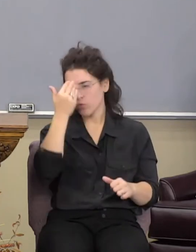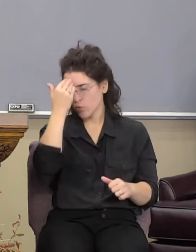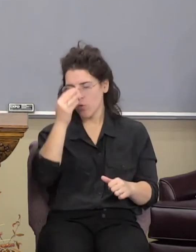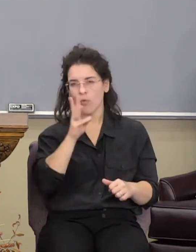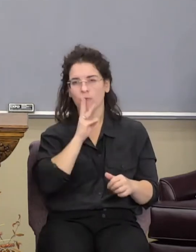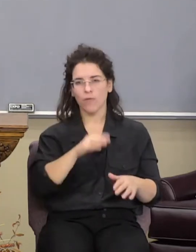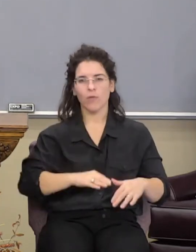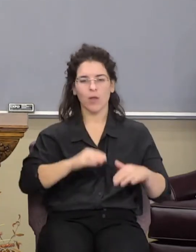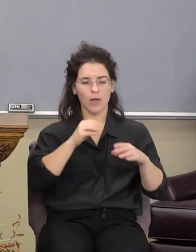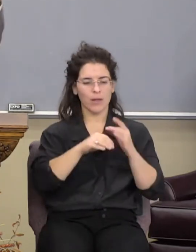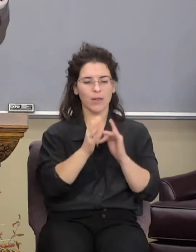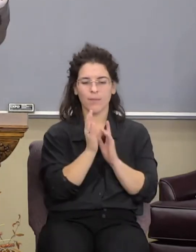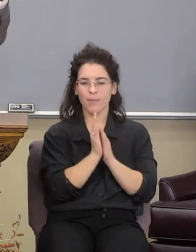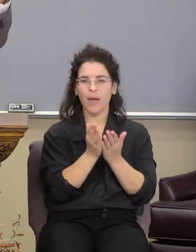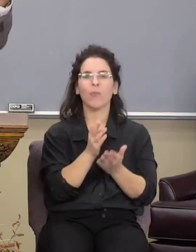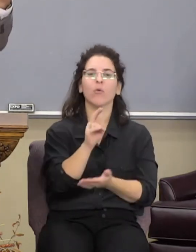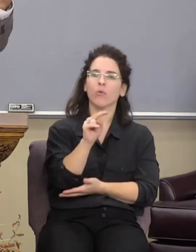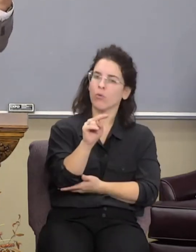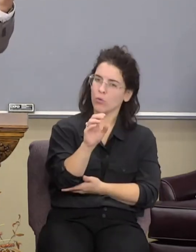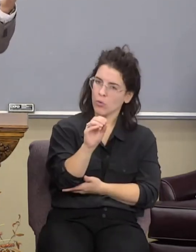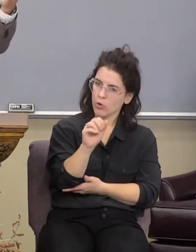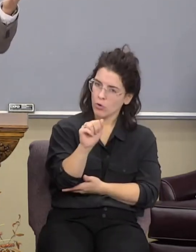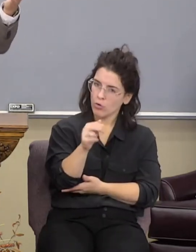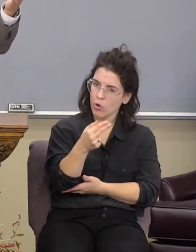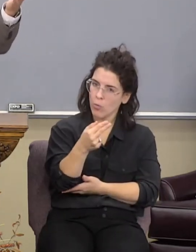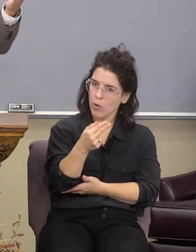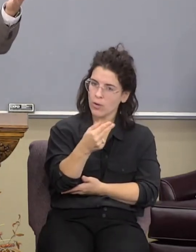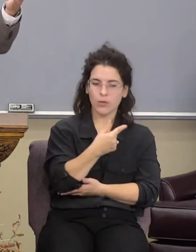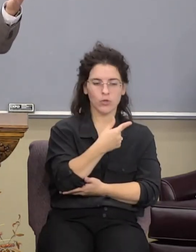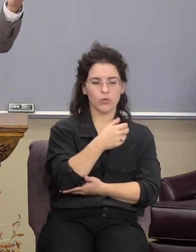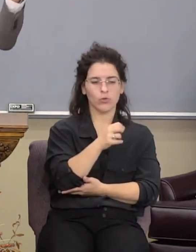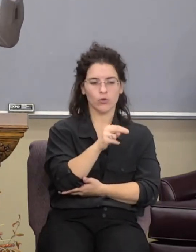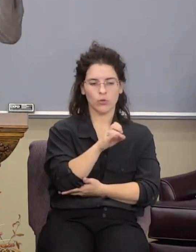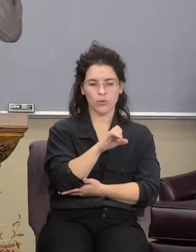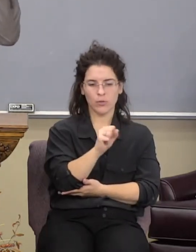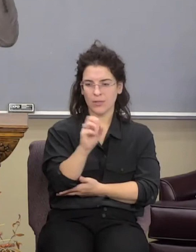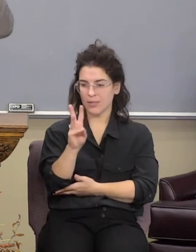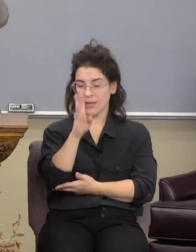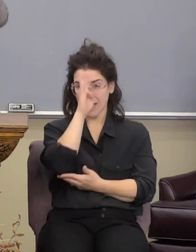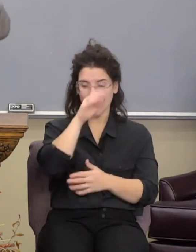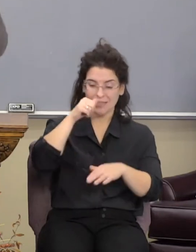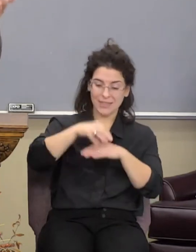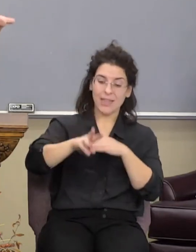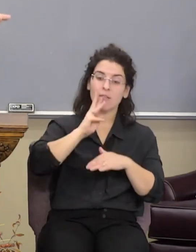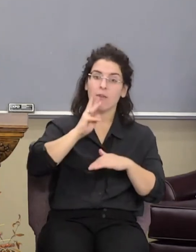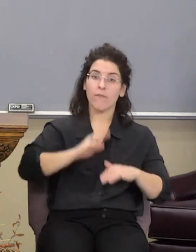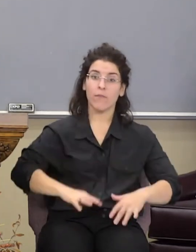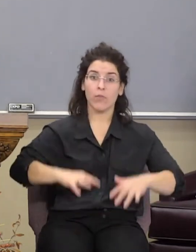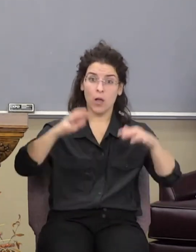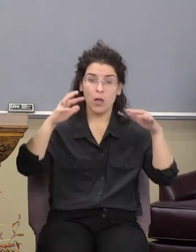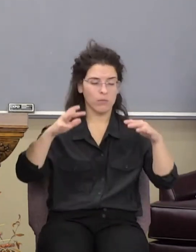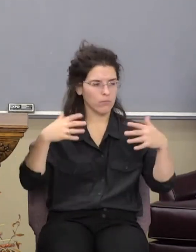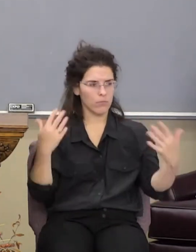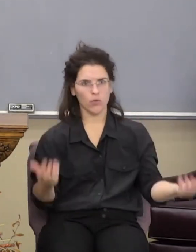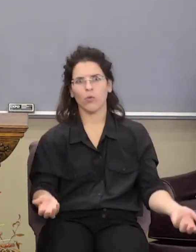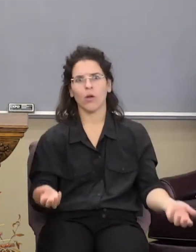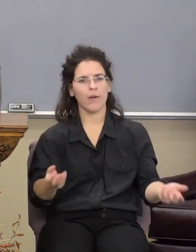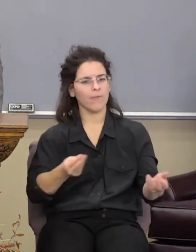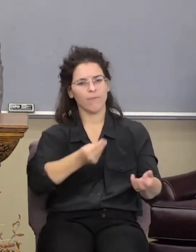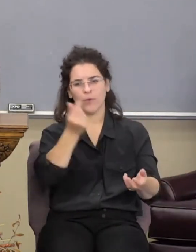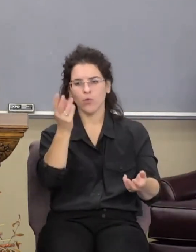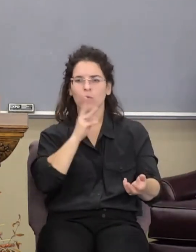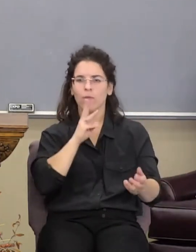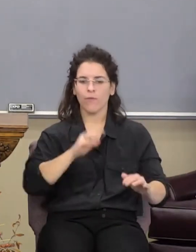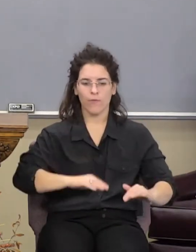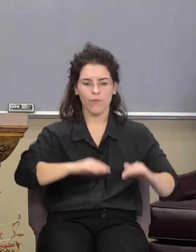in the Bible? Noah, Genesis chapter 6. Remember that? God sent the flood. Listen, there are a couple of